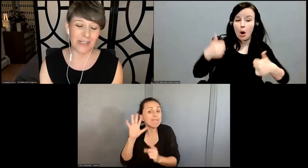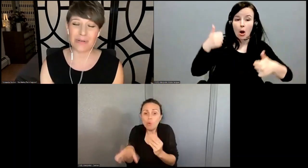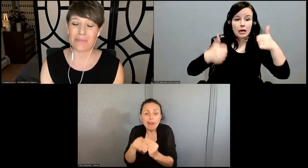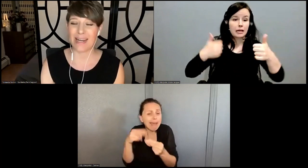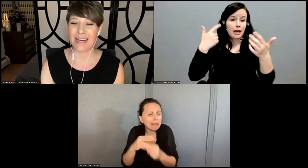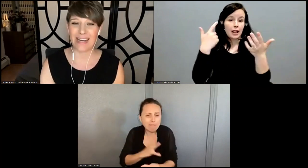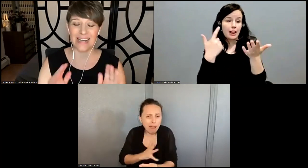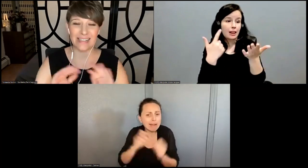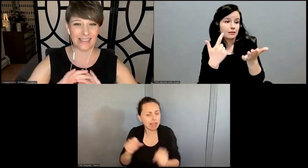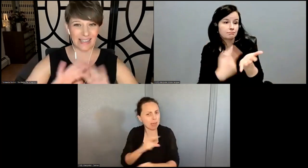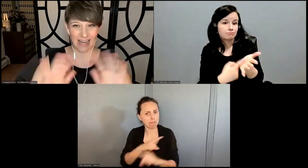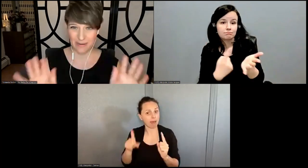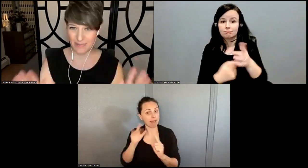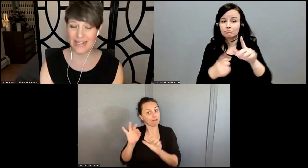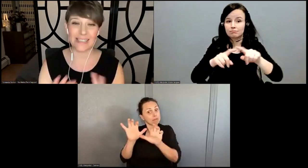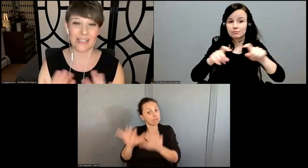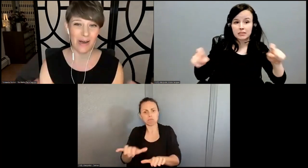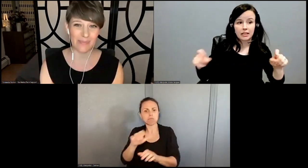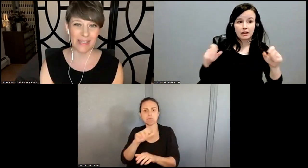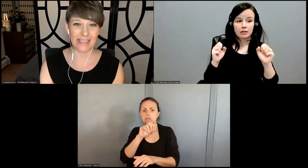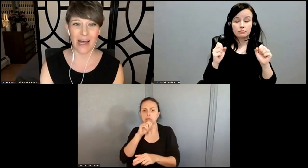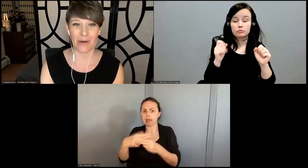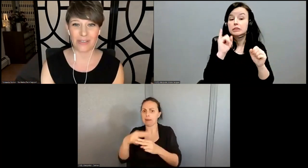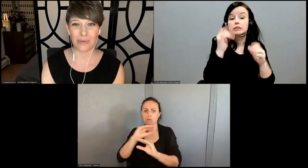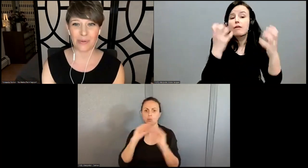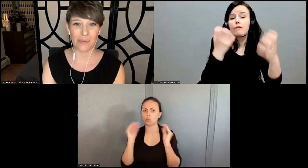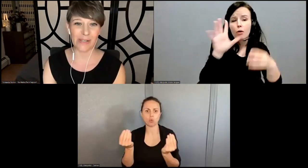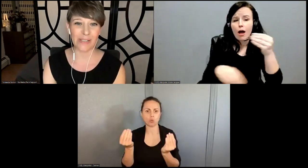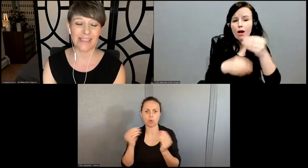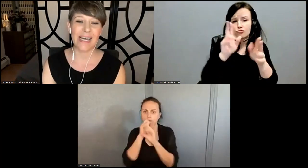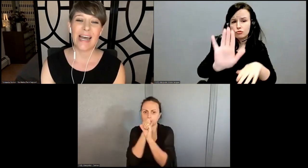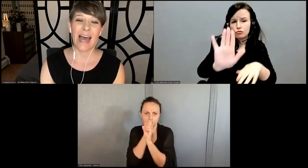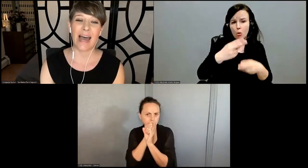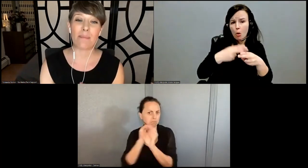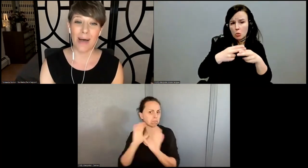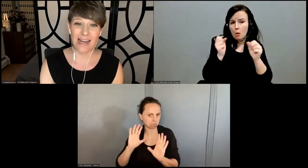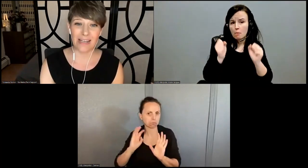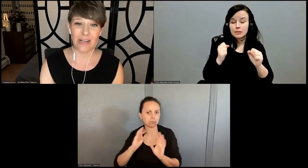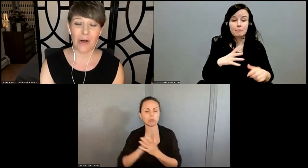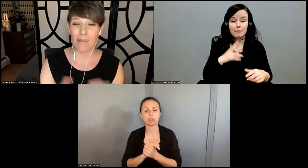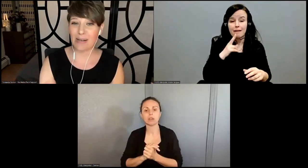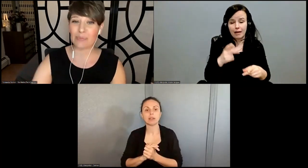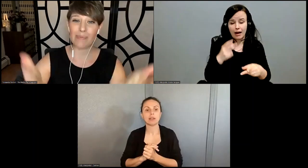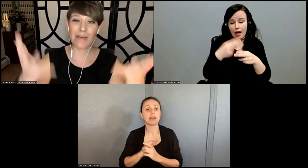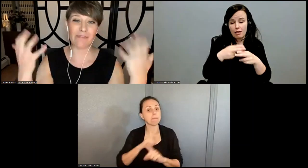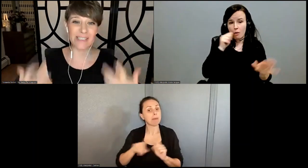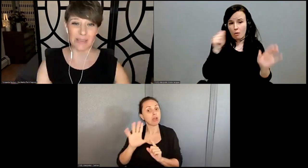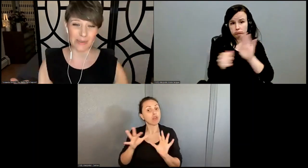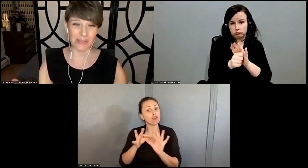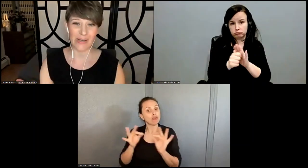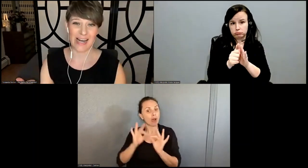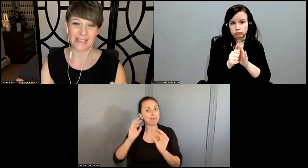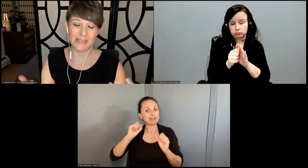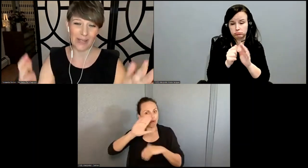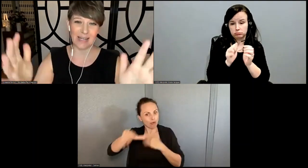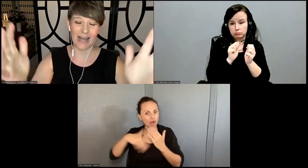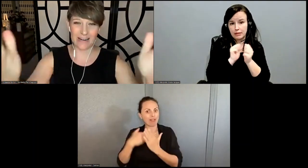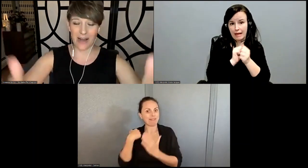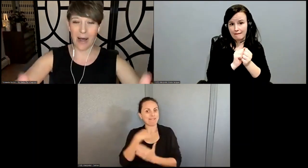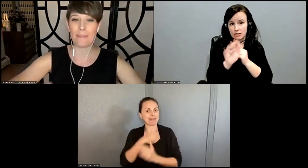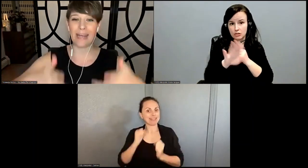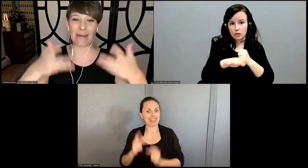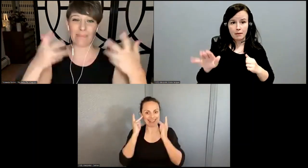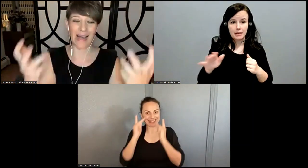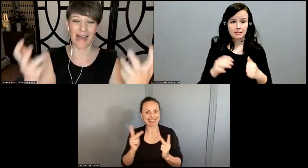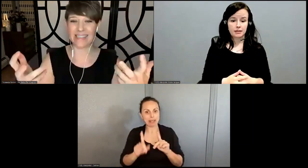welcome to, but it is anonymous how the tool works. But your comments will be visible to us, so they kind